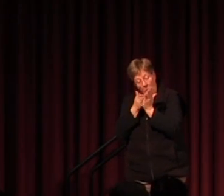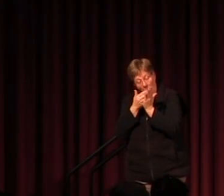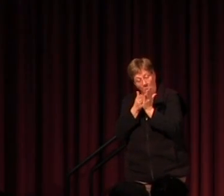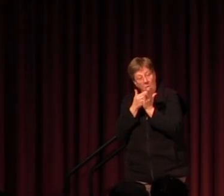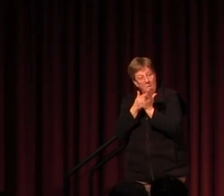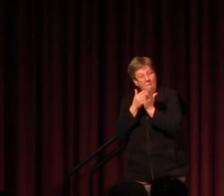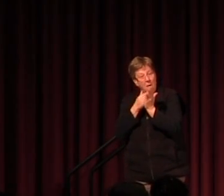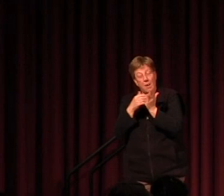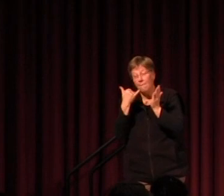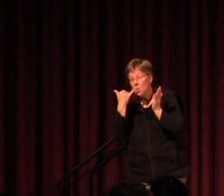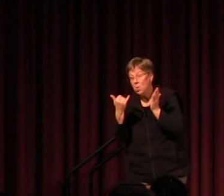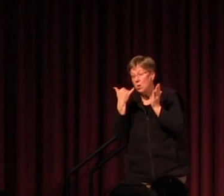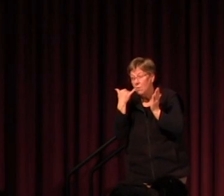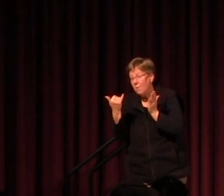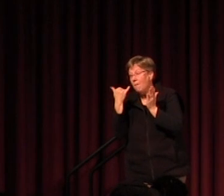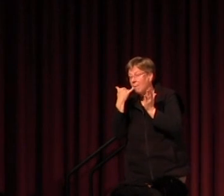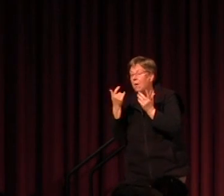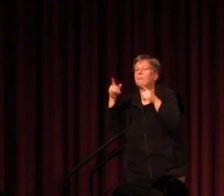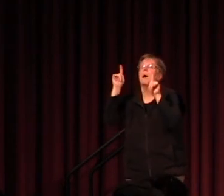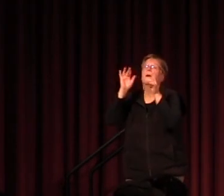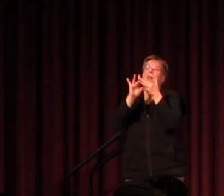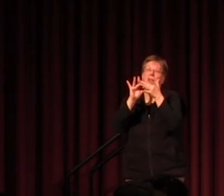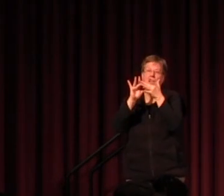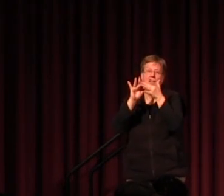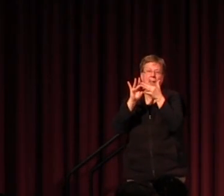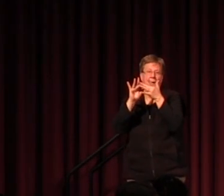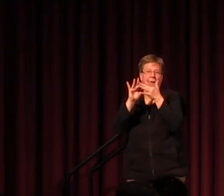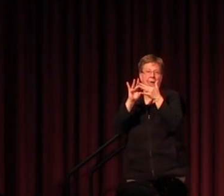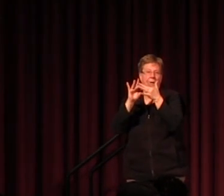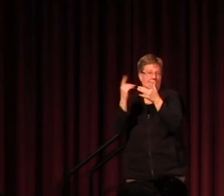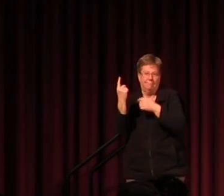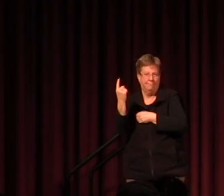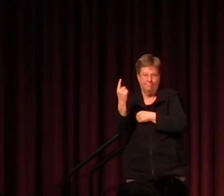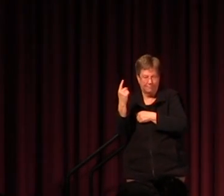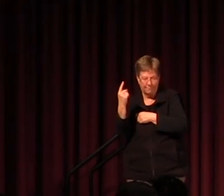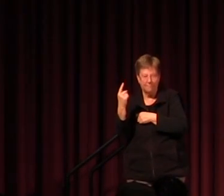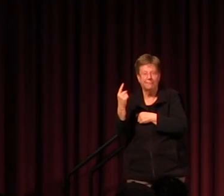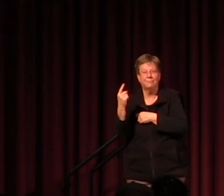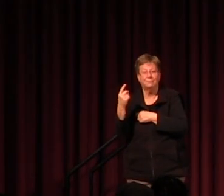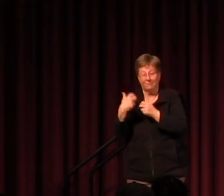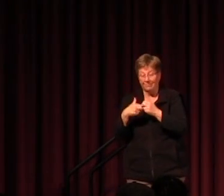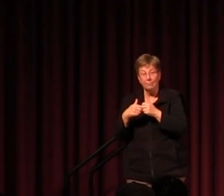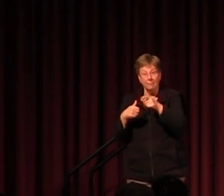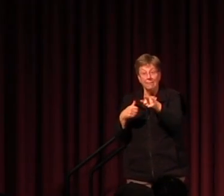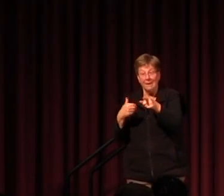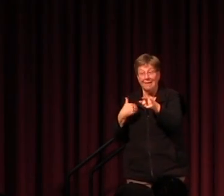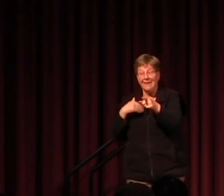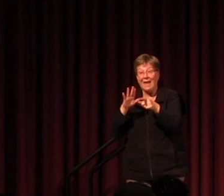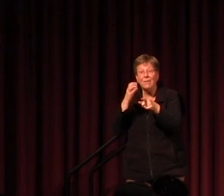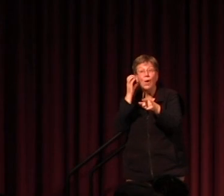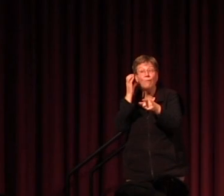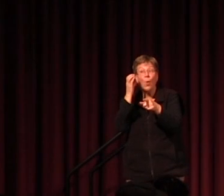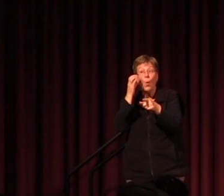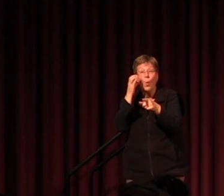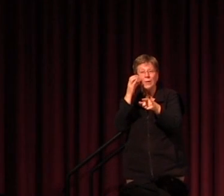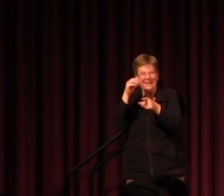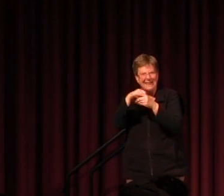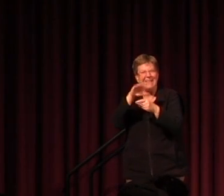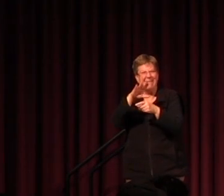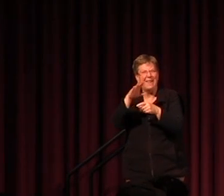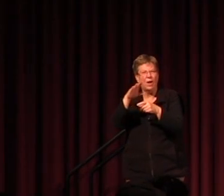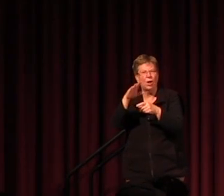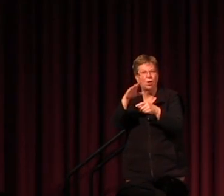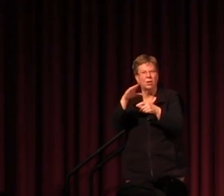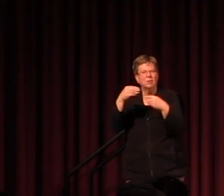And we, phone call after phone call, we finally got in touch with someone. And the issue is, like, they had their phone at their shop, tire